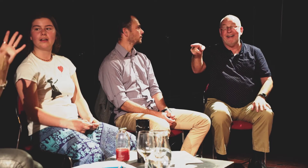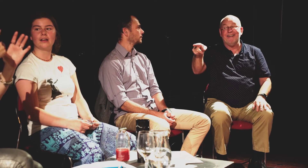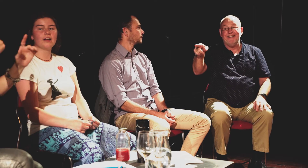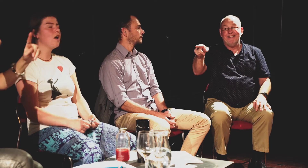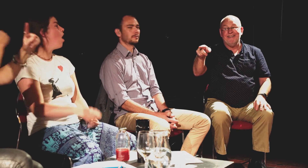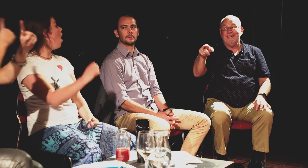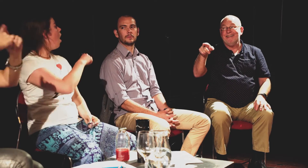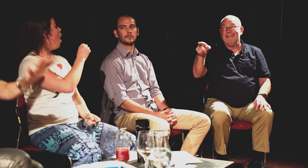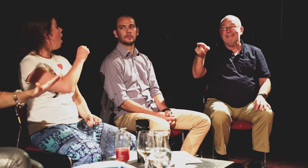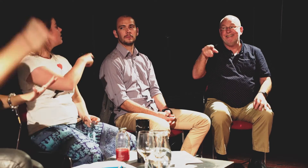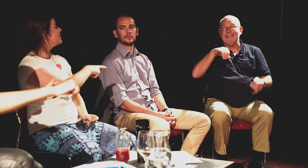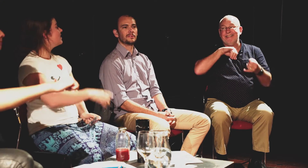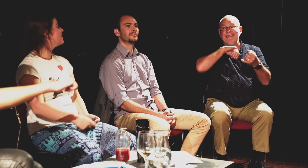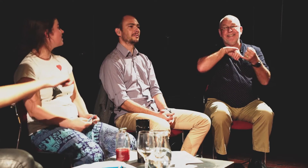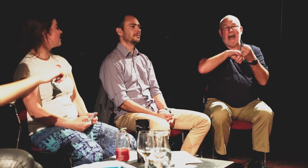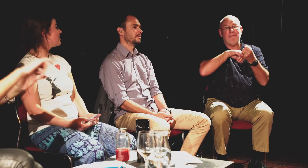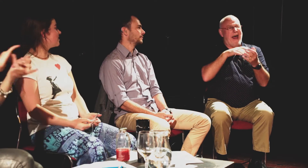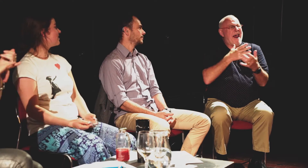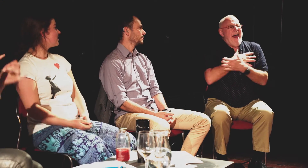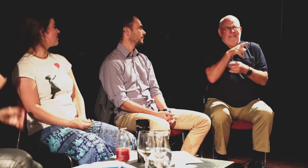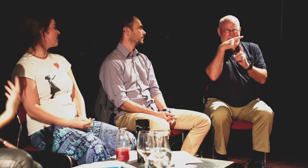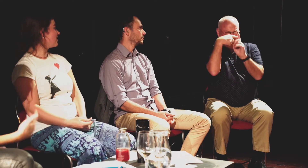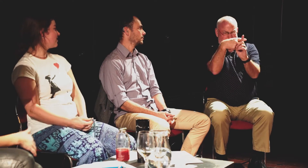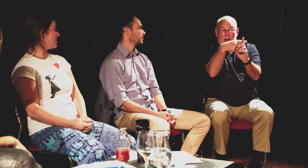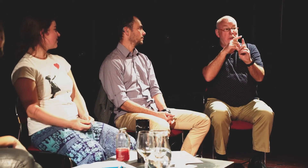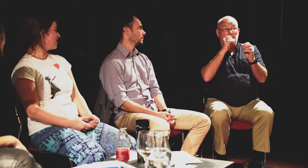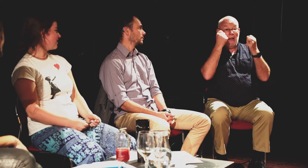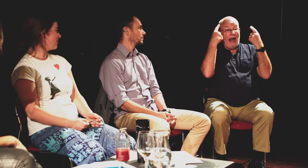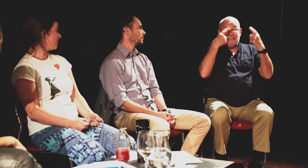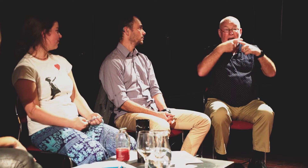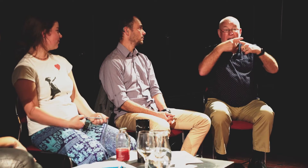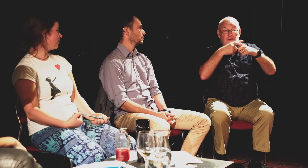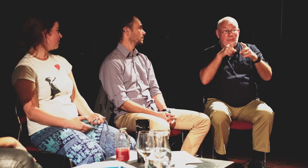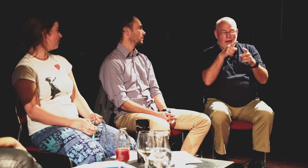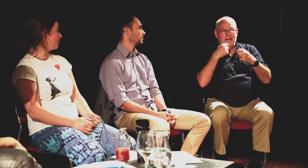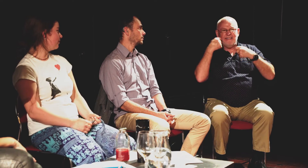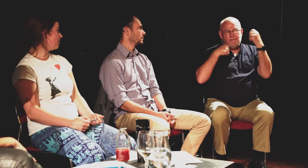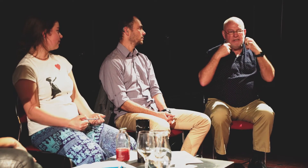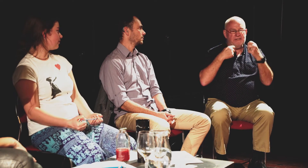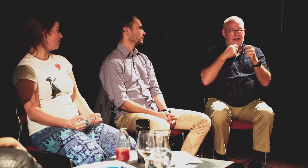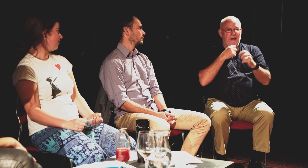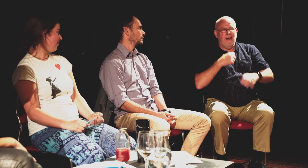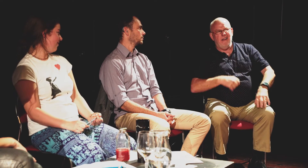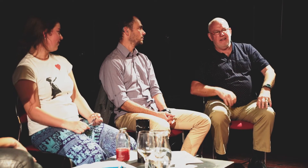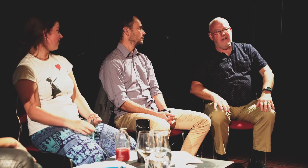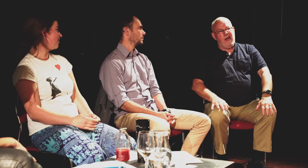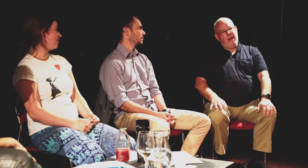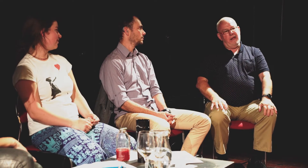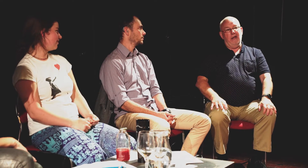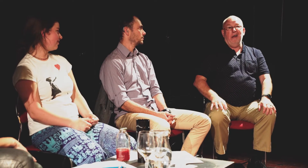Simon Cowell on X Factor with a buzzer. I love watching that. I don't understand the English, but I love the expression. I love the